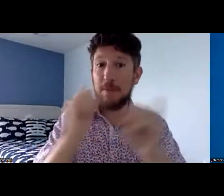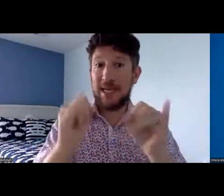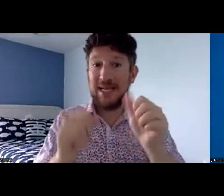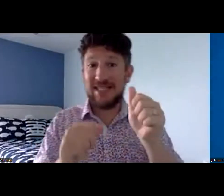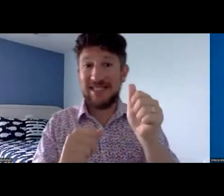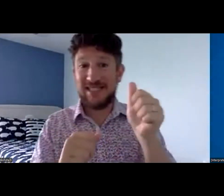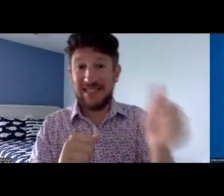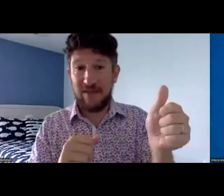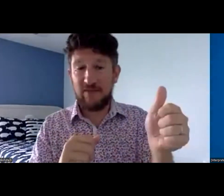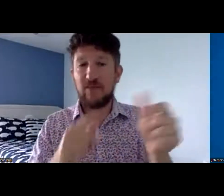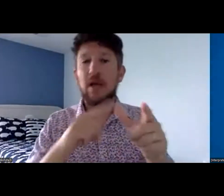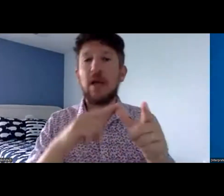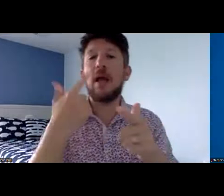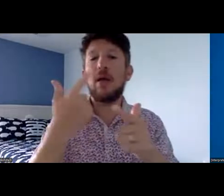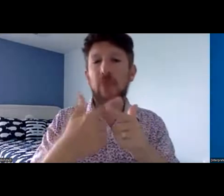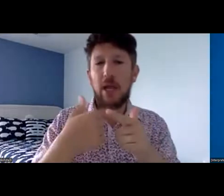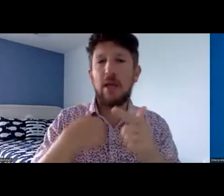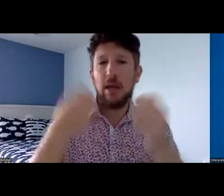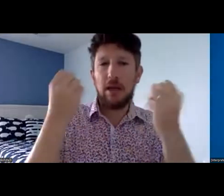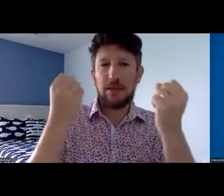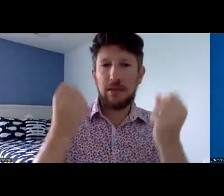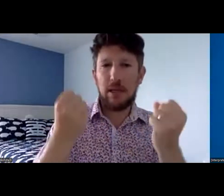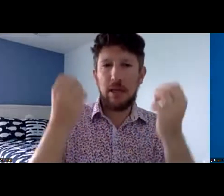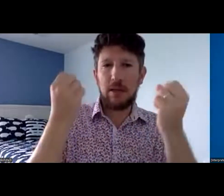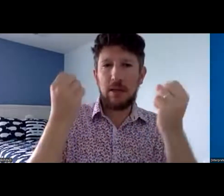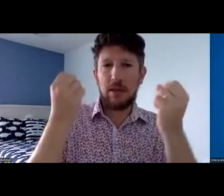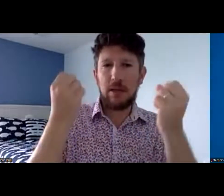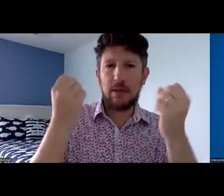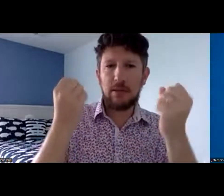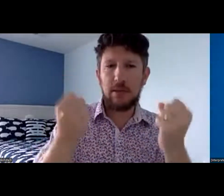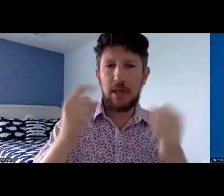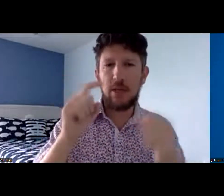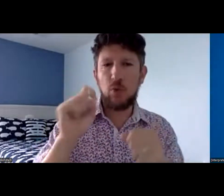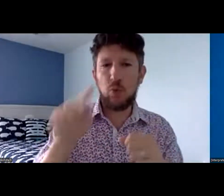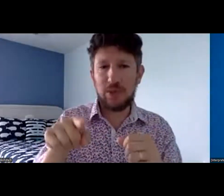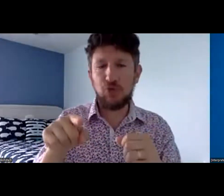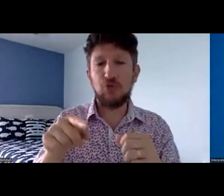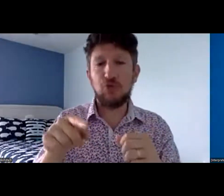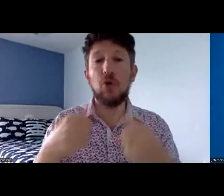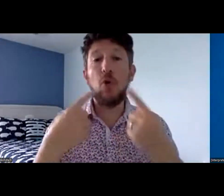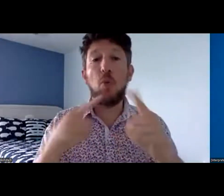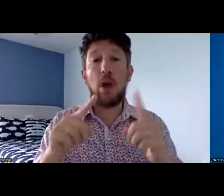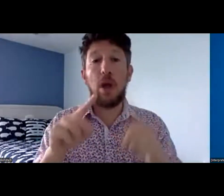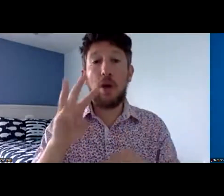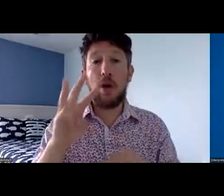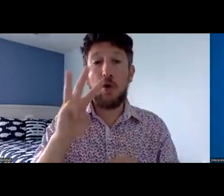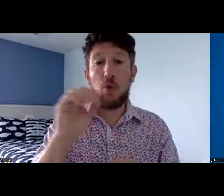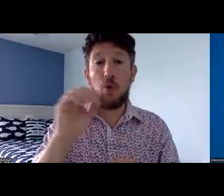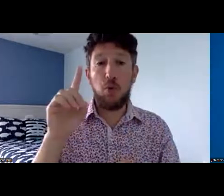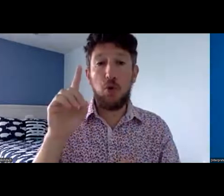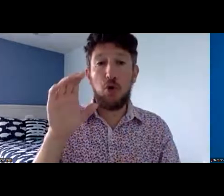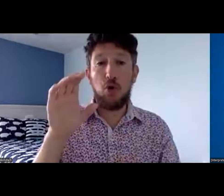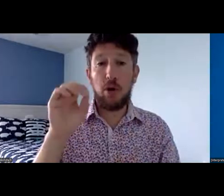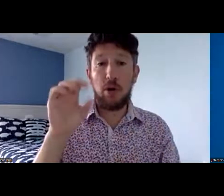But students who can read independently and can sign